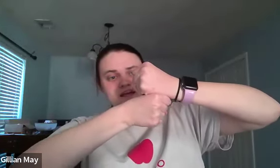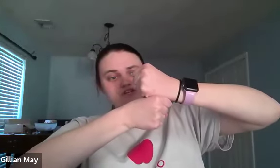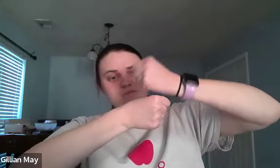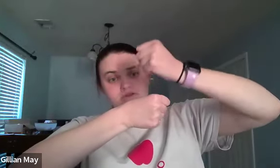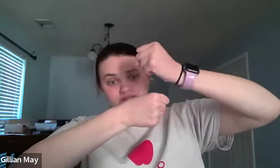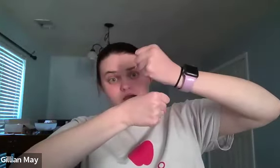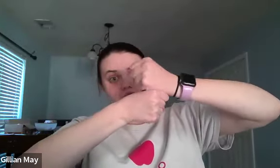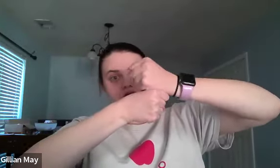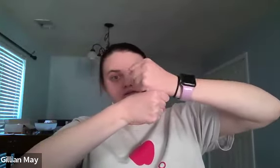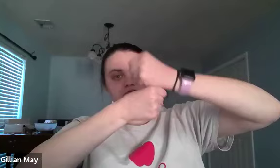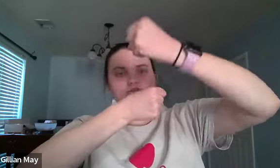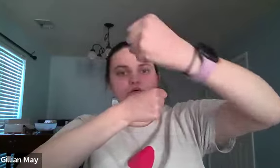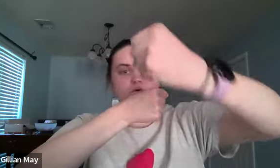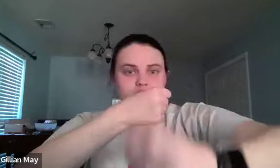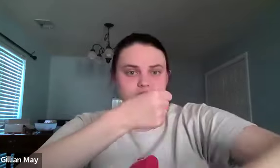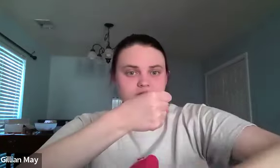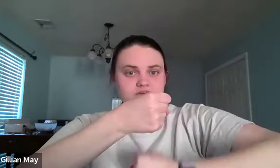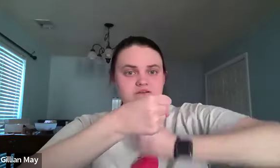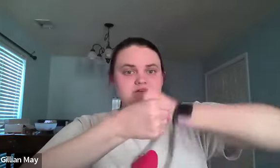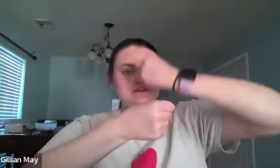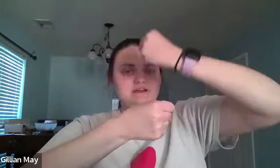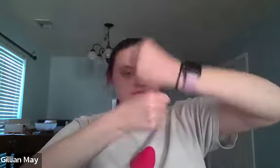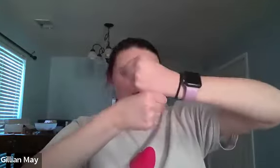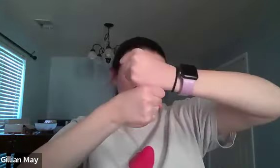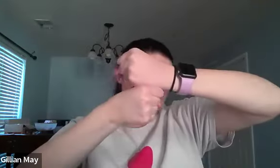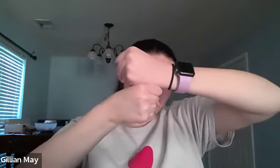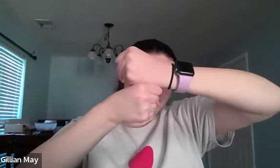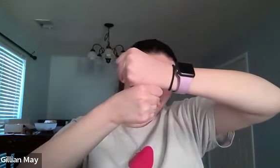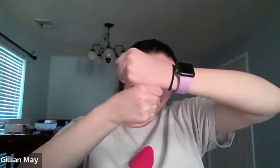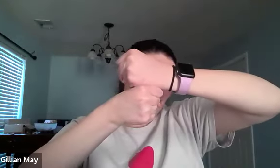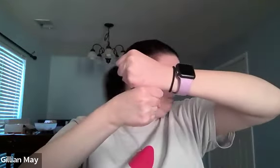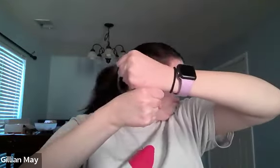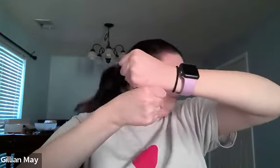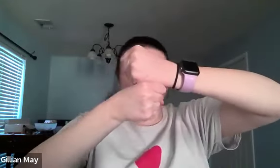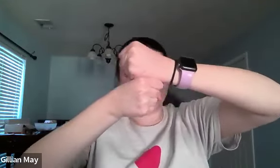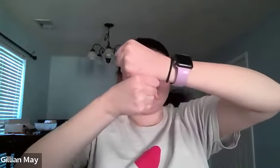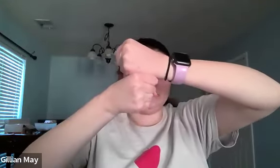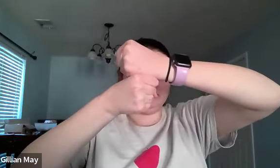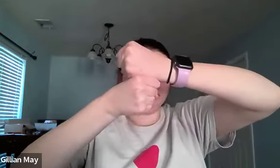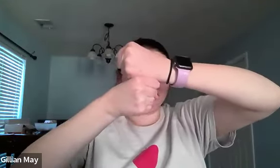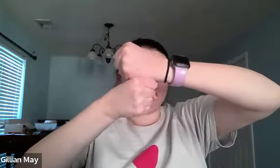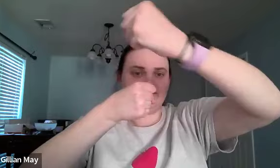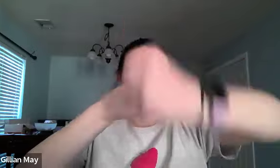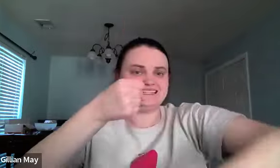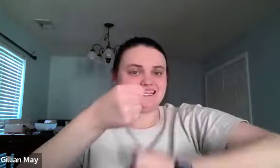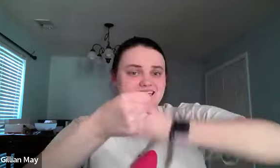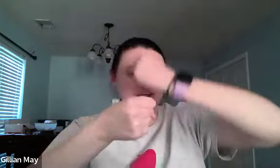And you're going to bring the top one forward and back on top. Excuse me. And that is